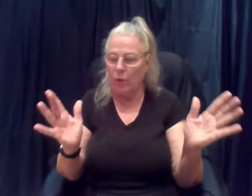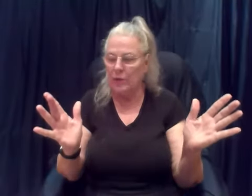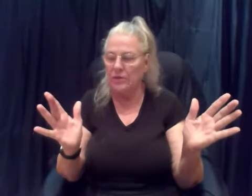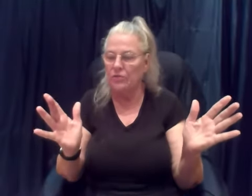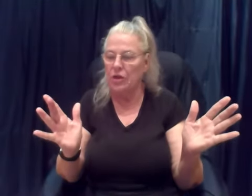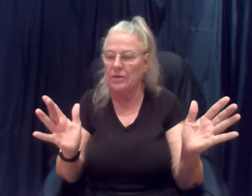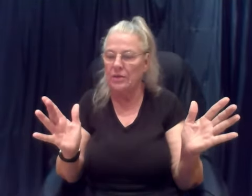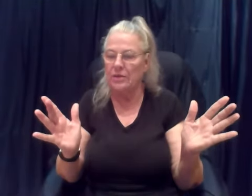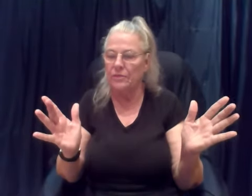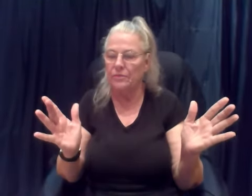of Jesus.